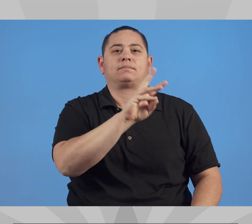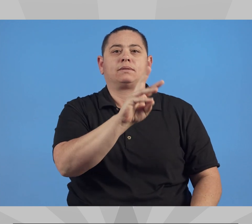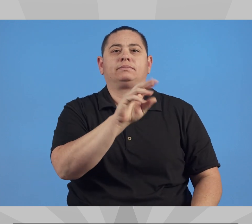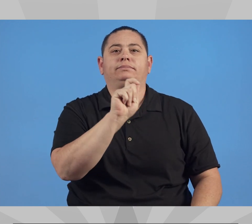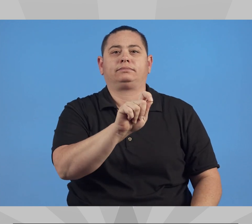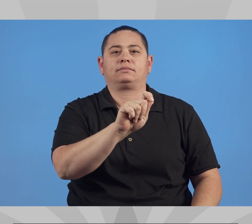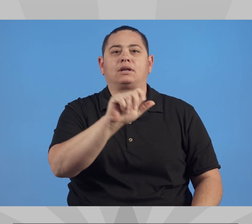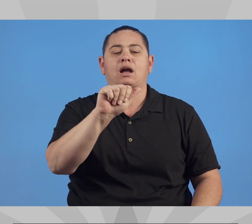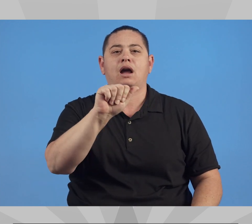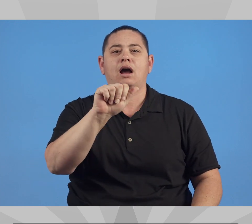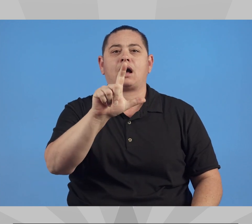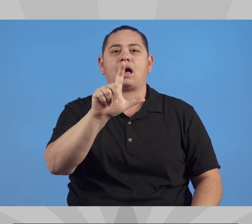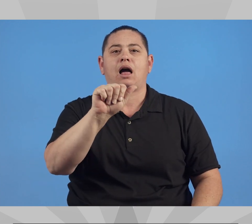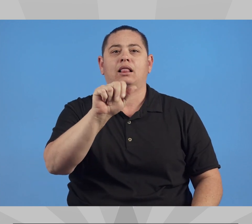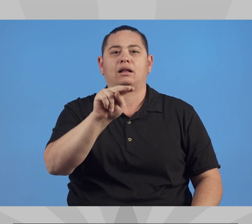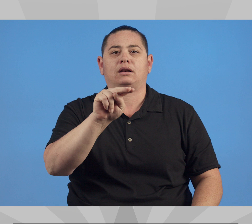Website